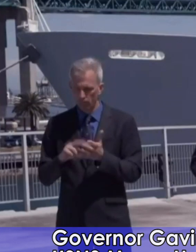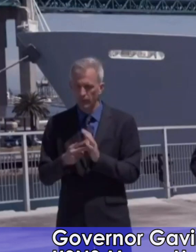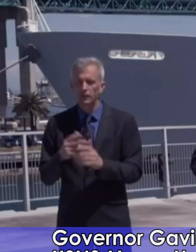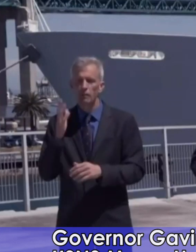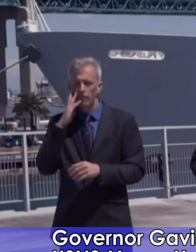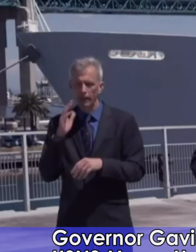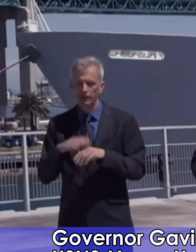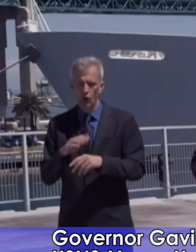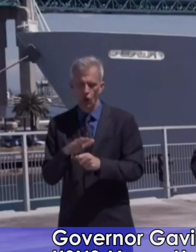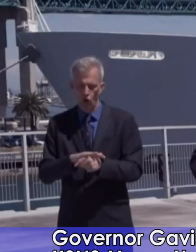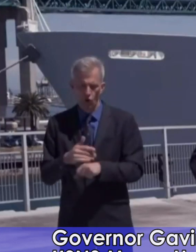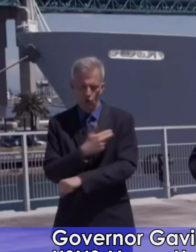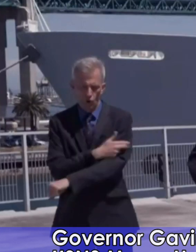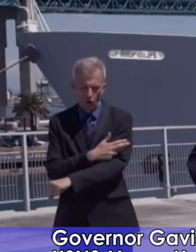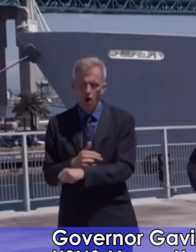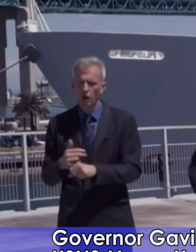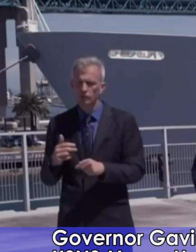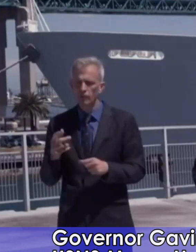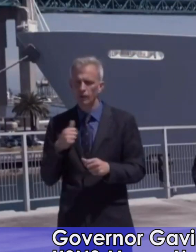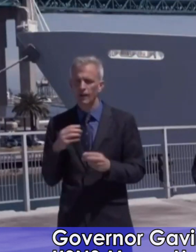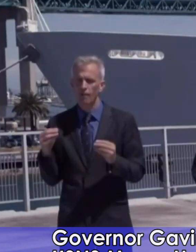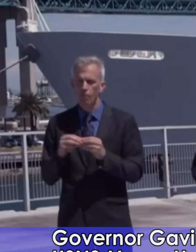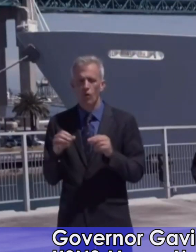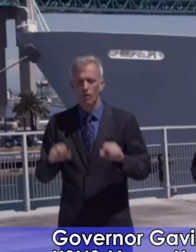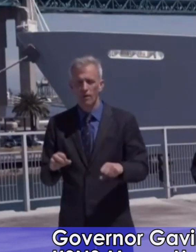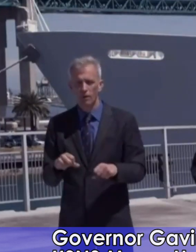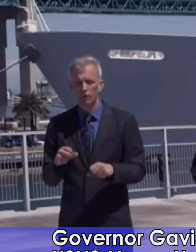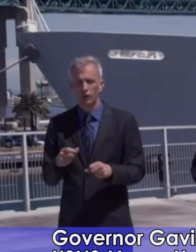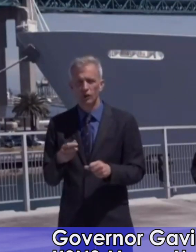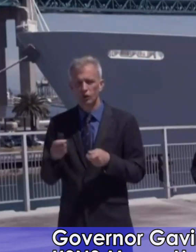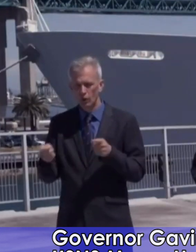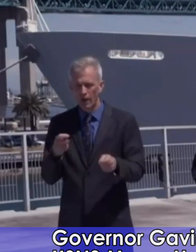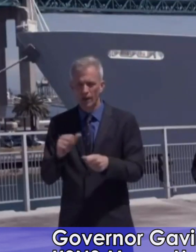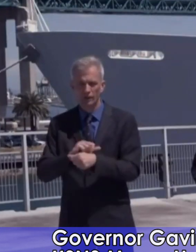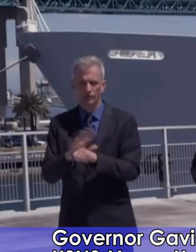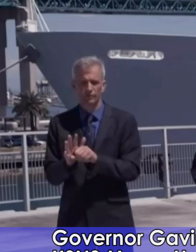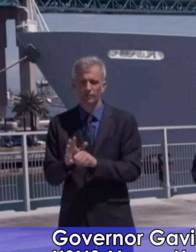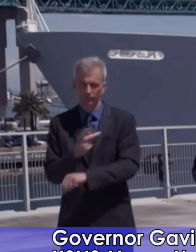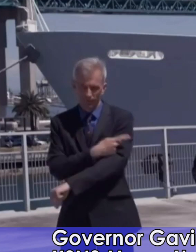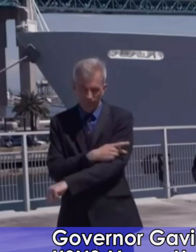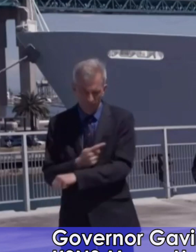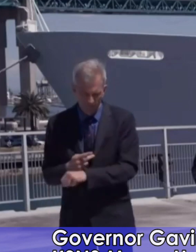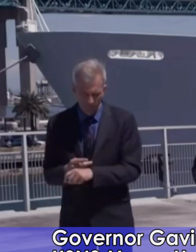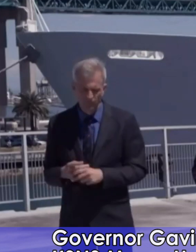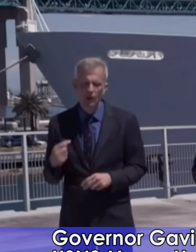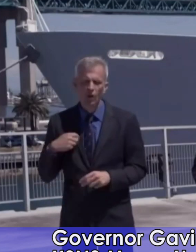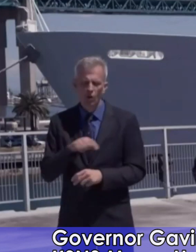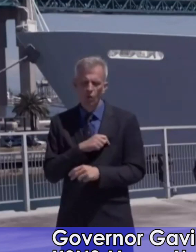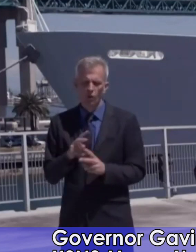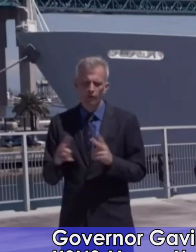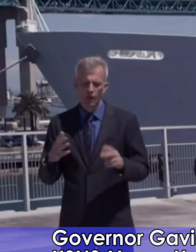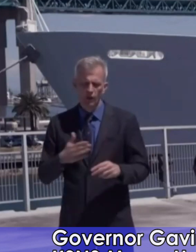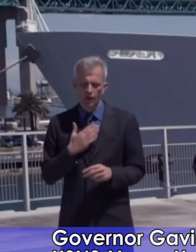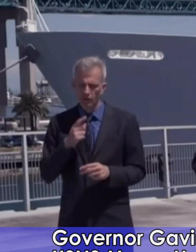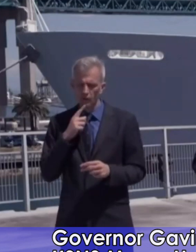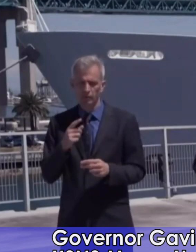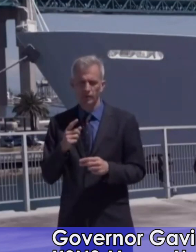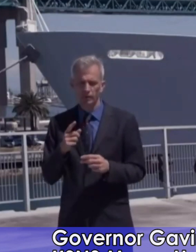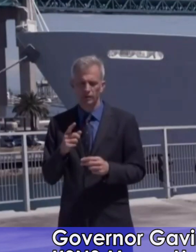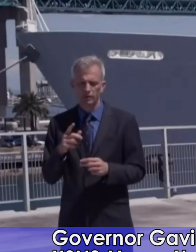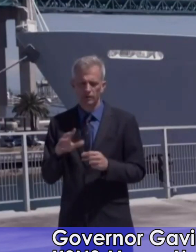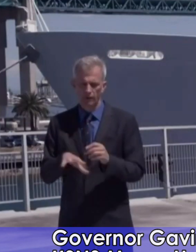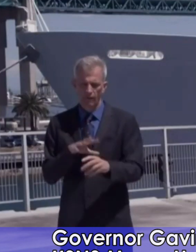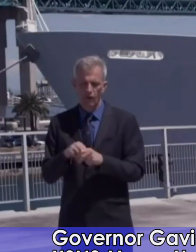their focus on treating COVID-19 patients. We're extremely proud to be part of this whole of government approach